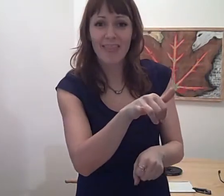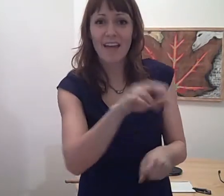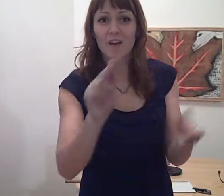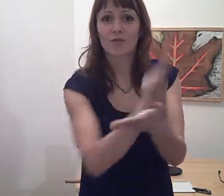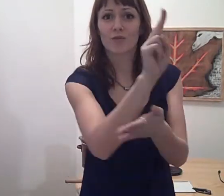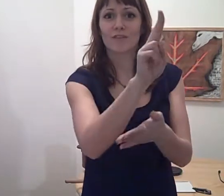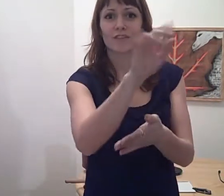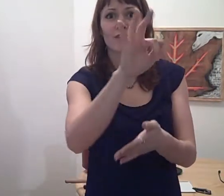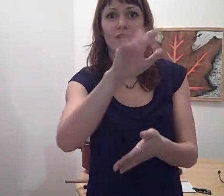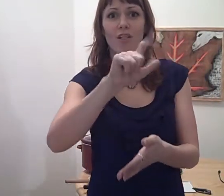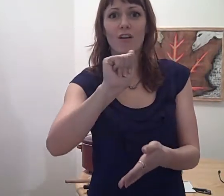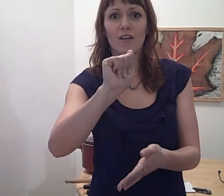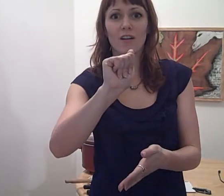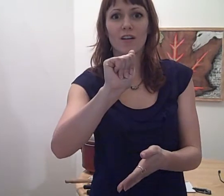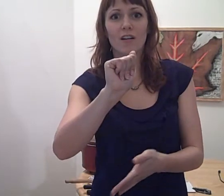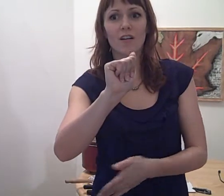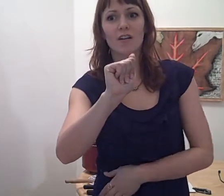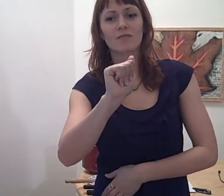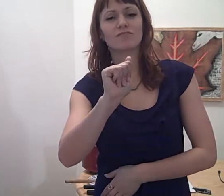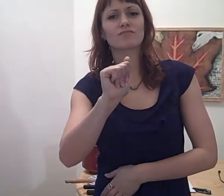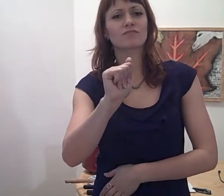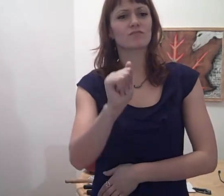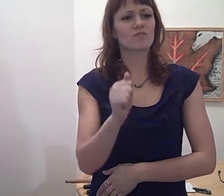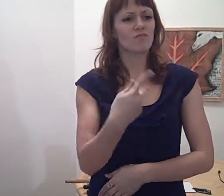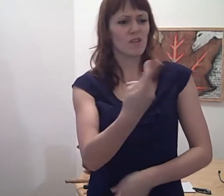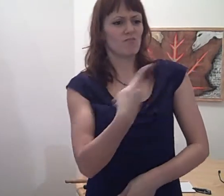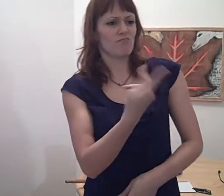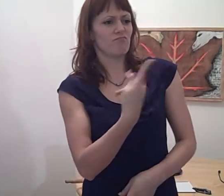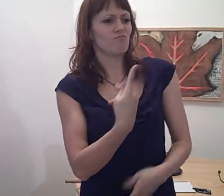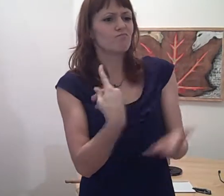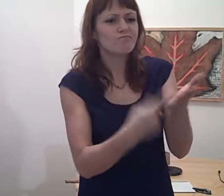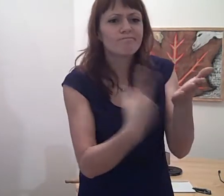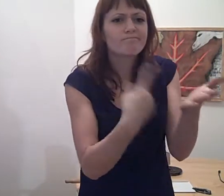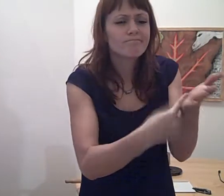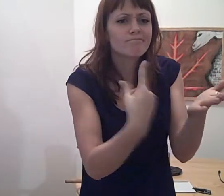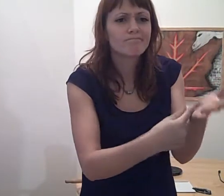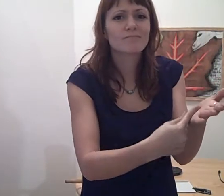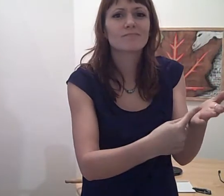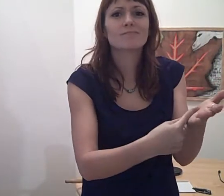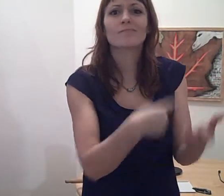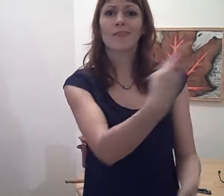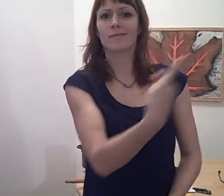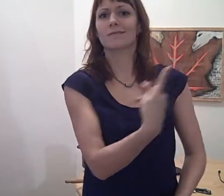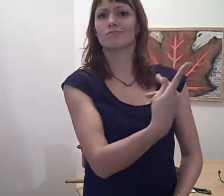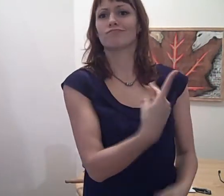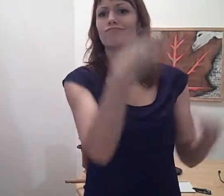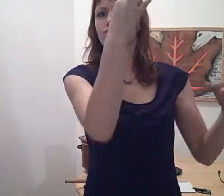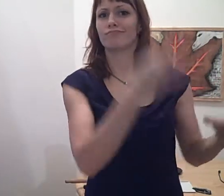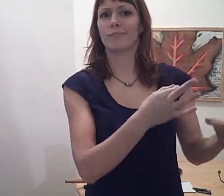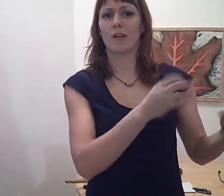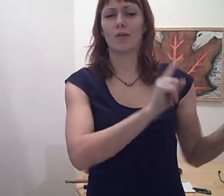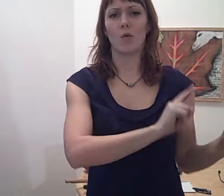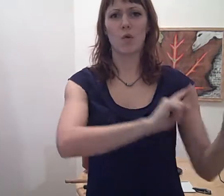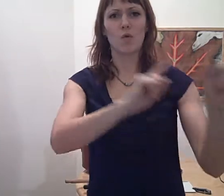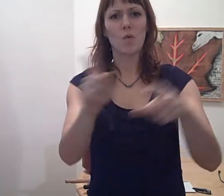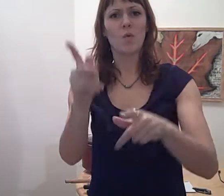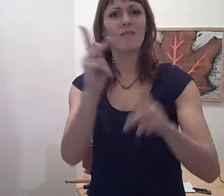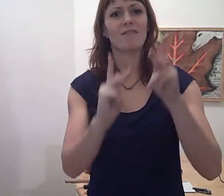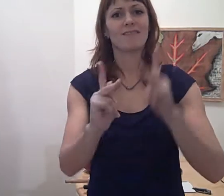corridor to visit another scientist. And he was working on a pretty incredible thing.